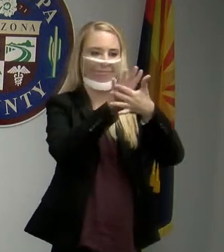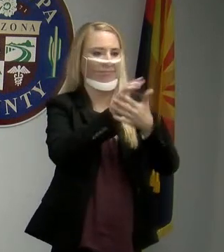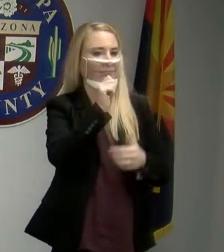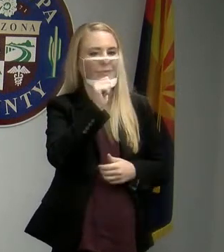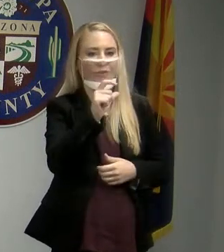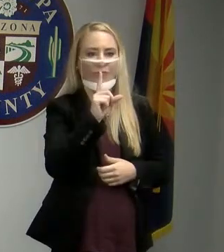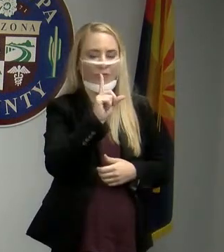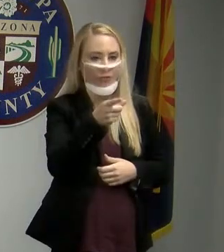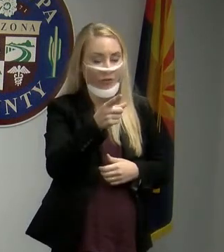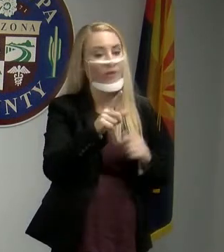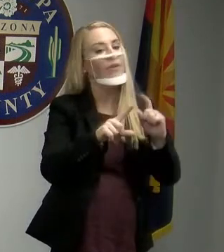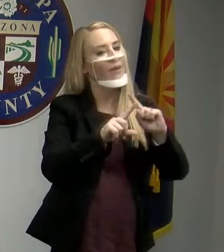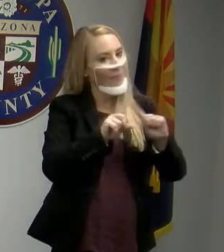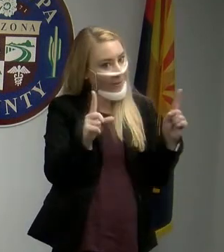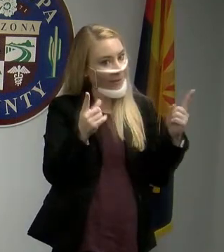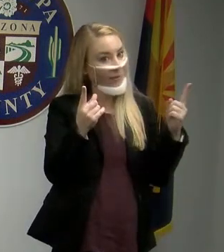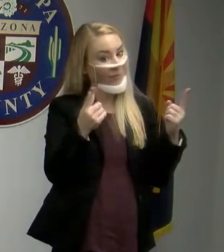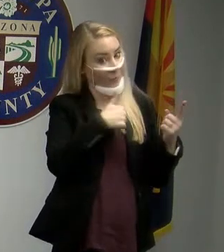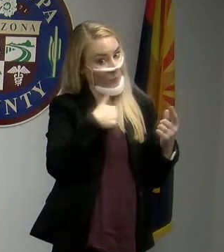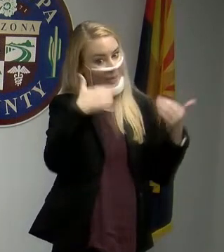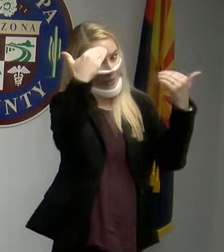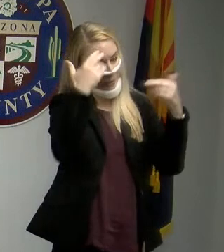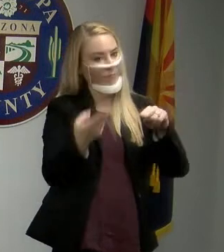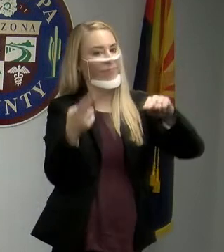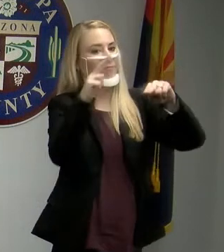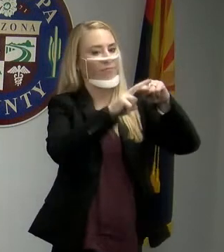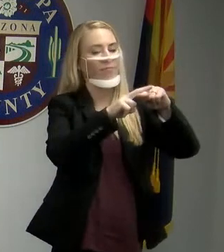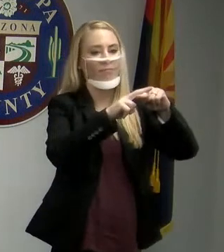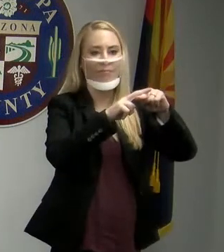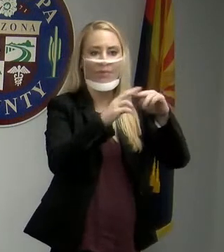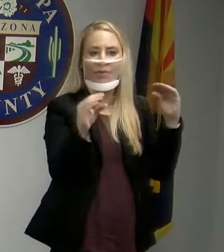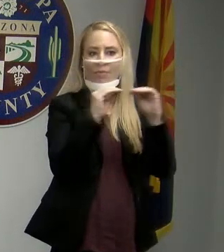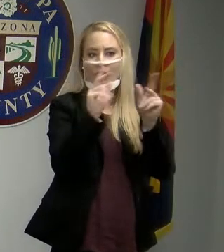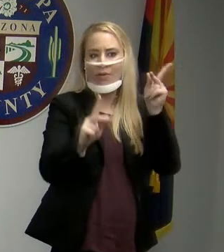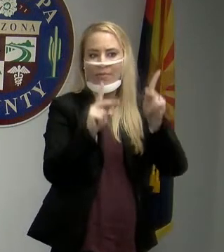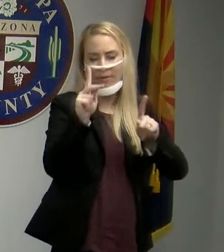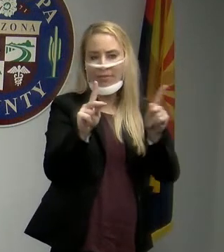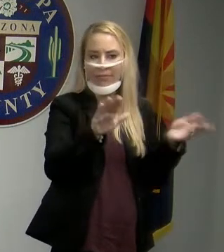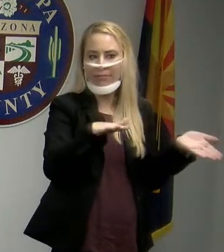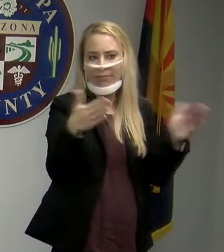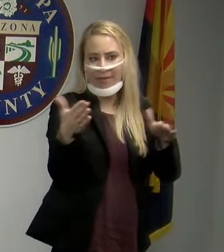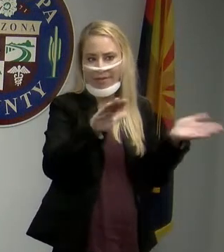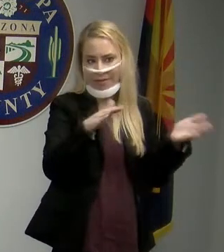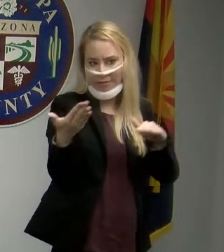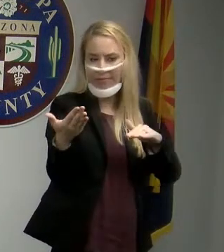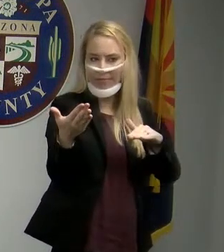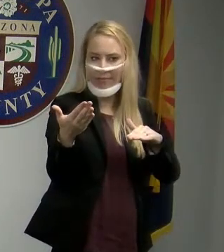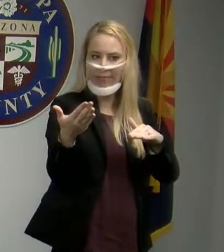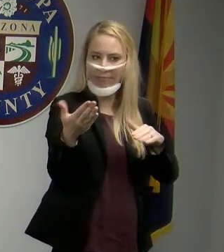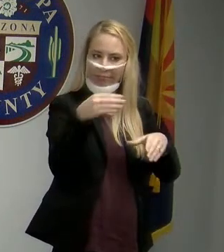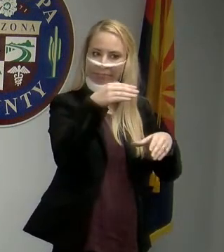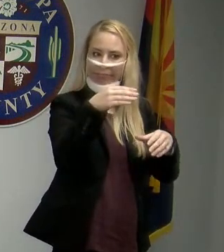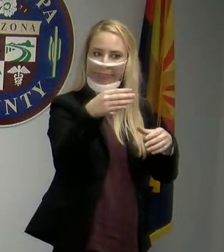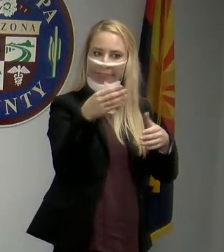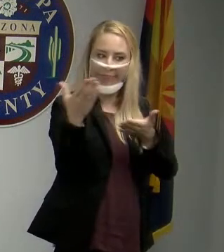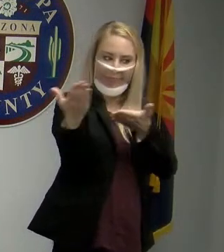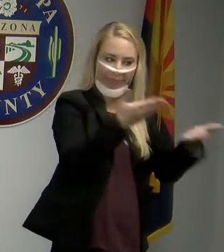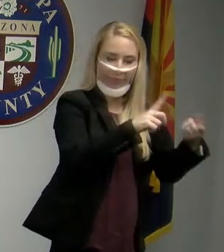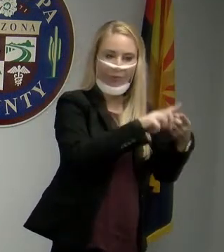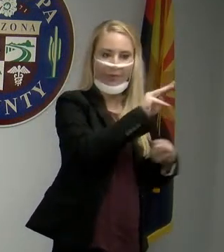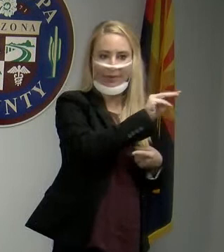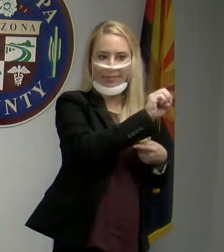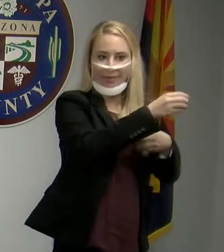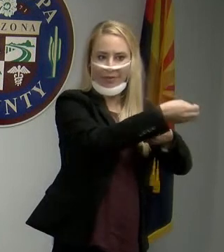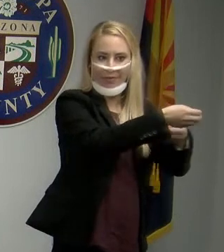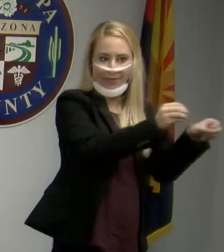number of decedents come into the medical examiner's office. So far, the numbers of COVID-19 related cases are